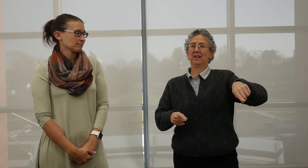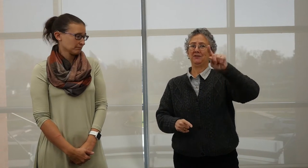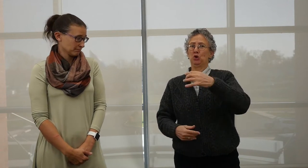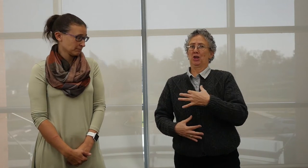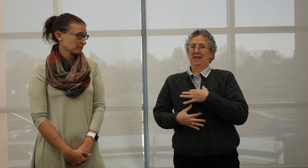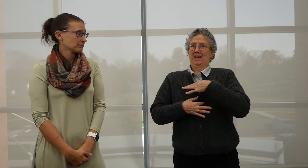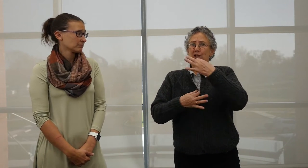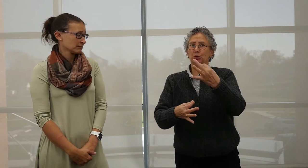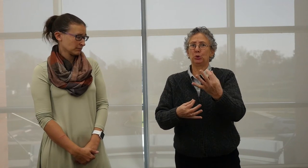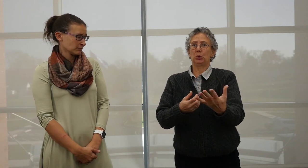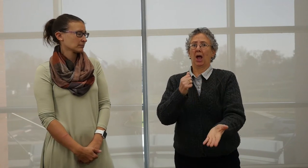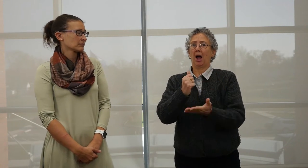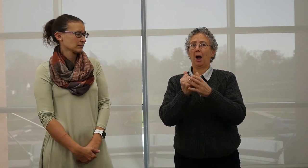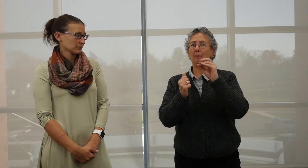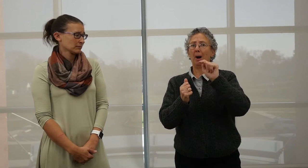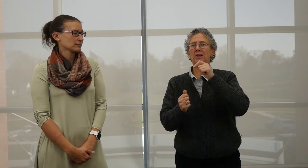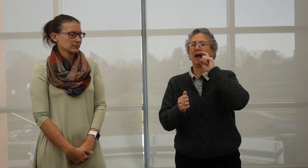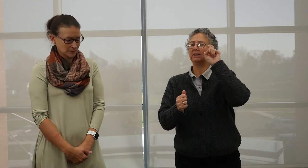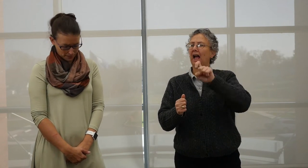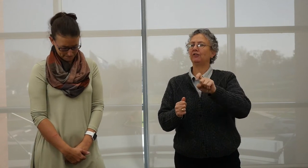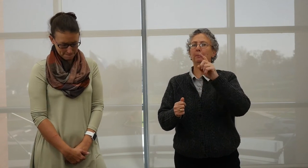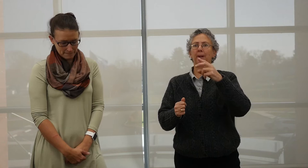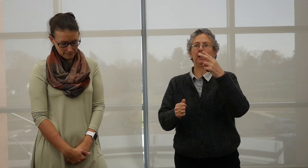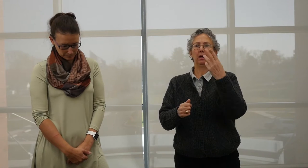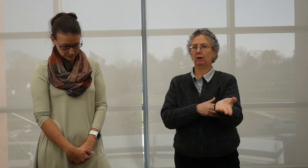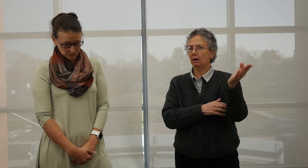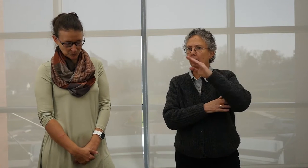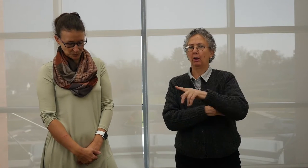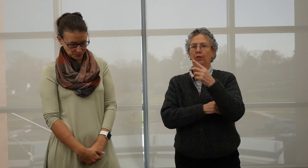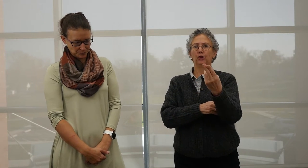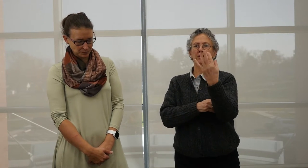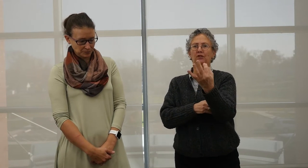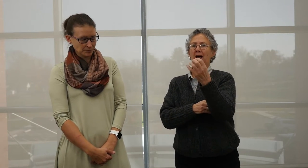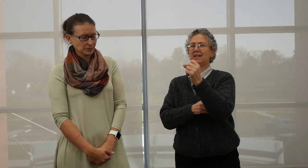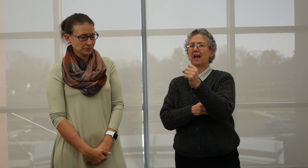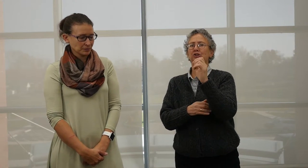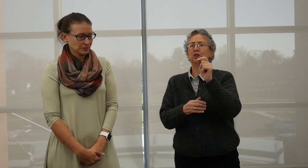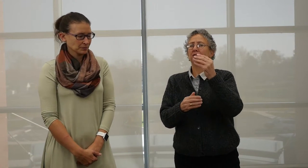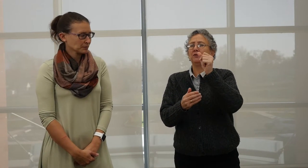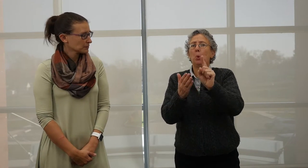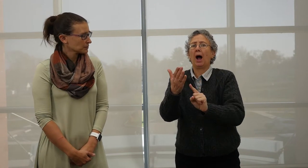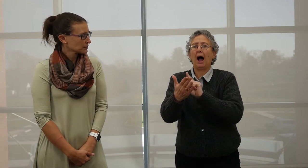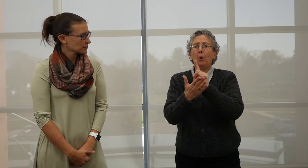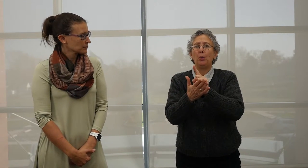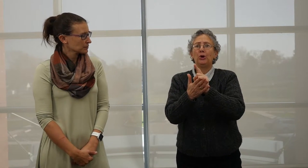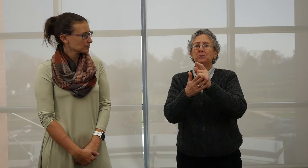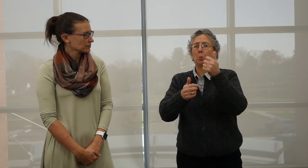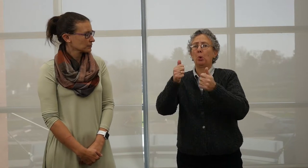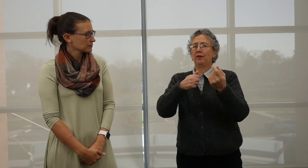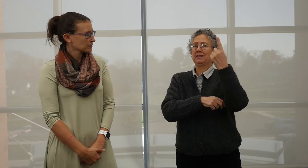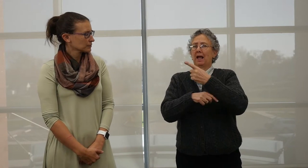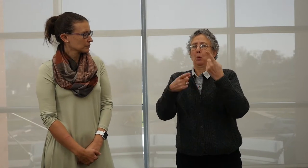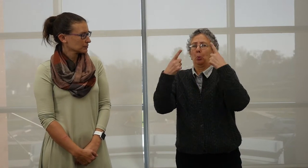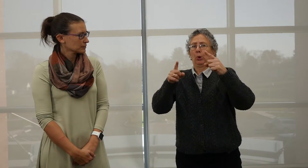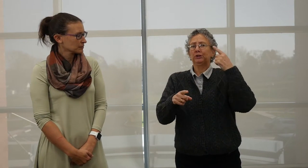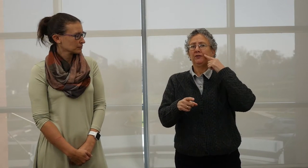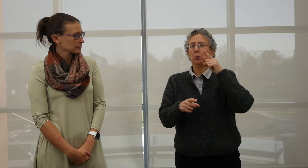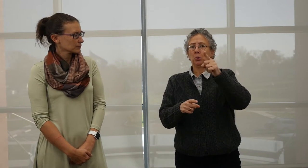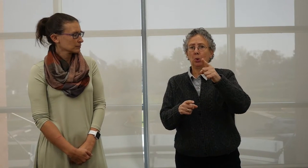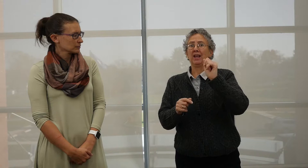that event. So if you're interested in helping out and you don't have to come all 3 days and work every day, all day, you